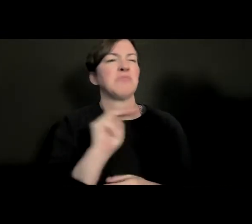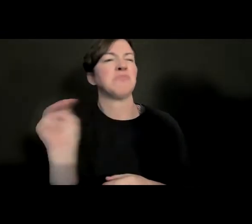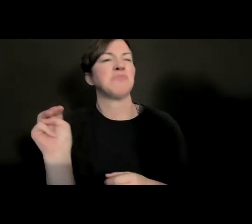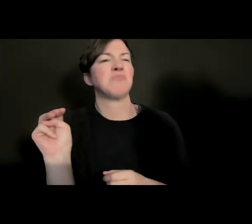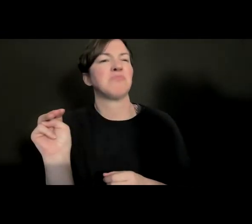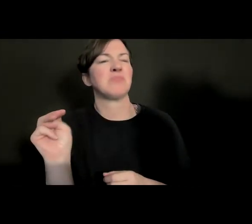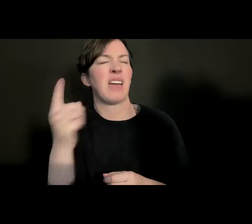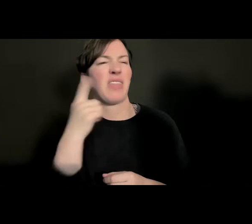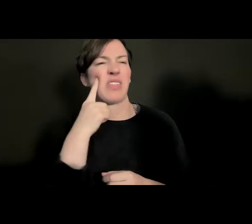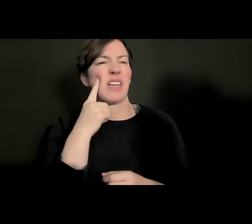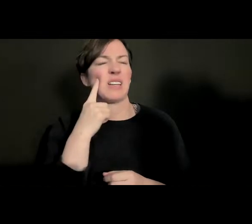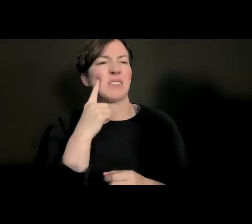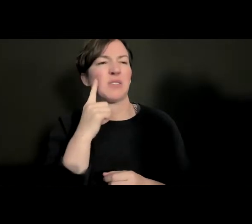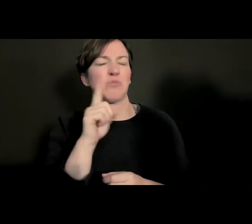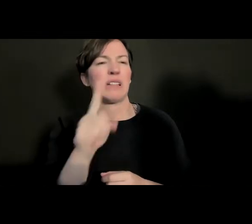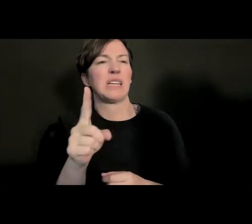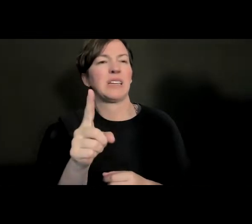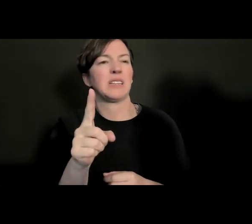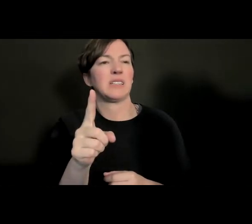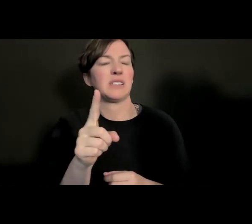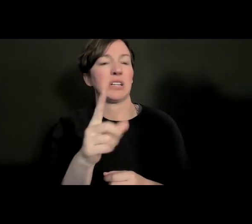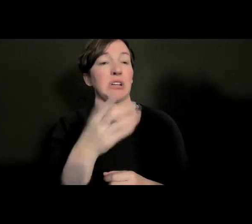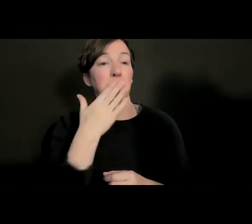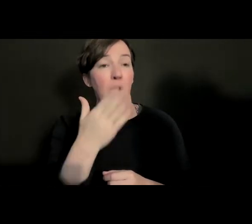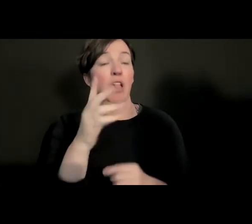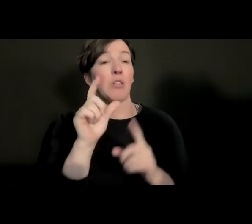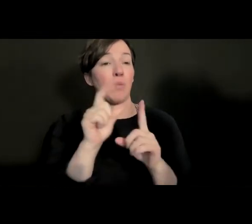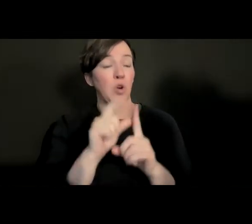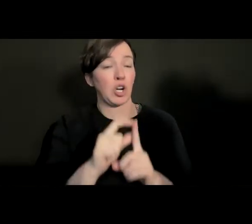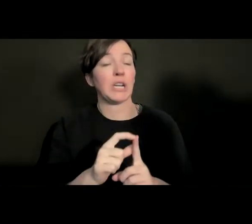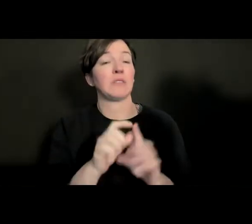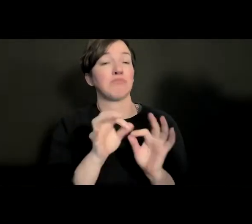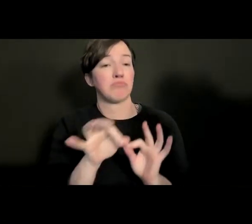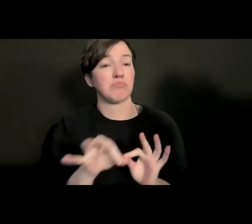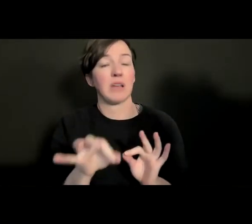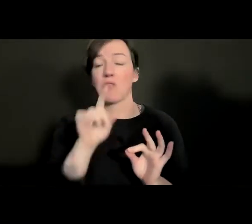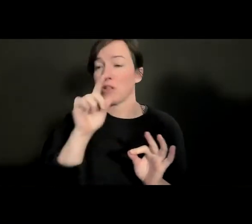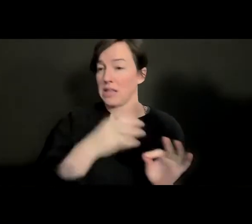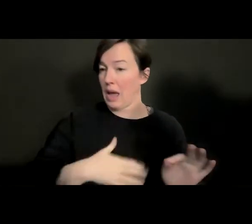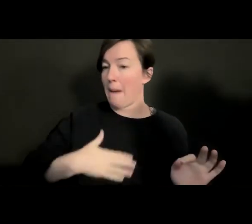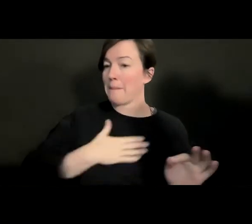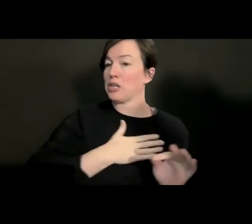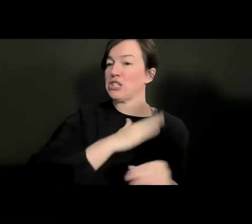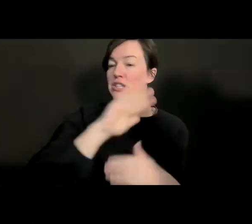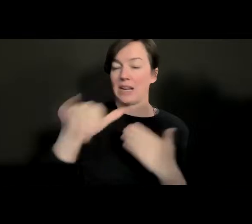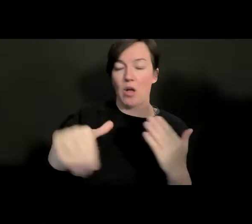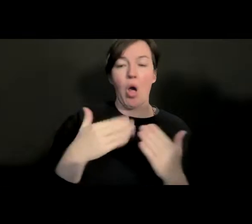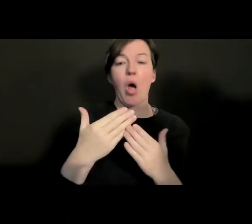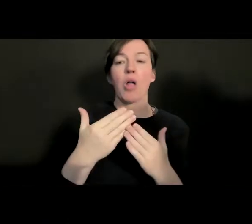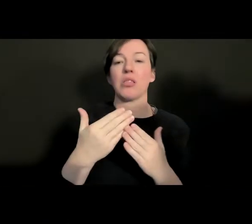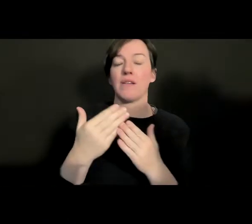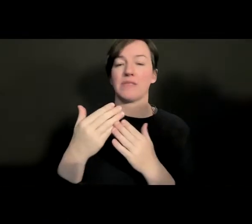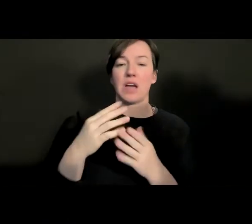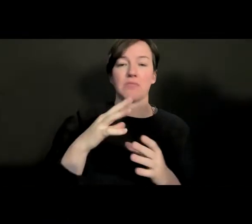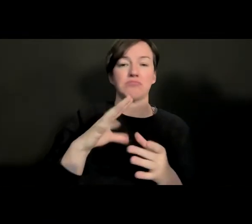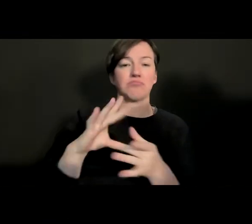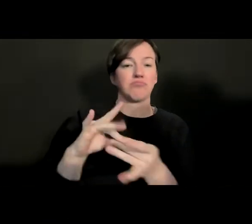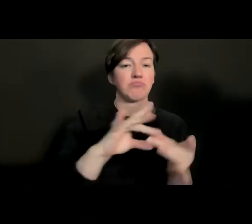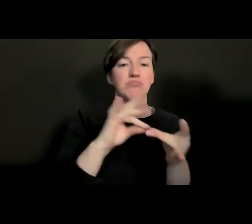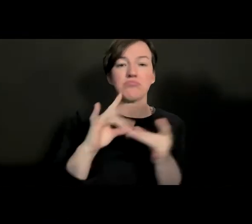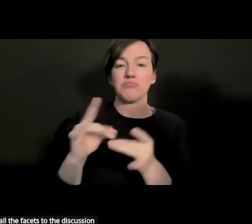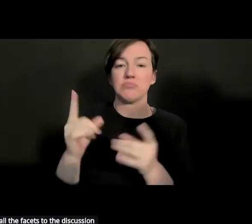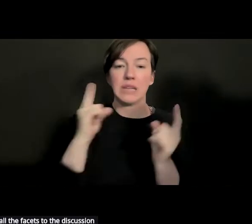I think it's really well worded. I appreciate all the facets to the discussion that we've been